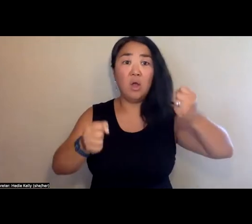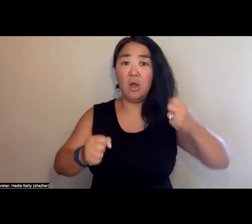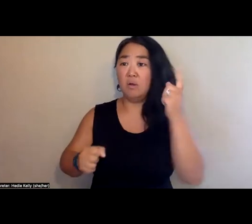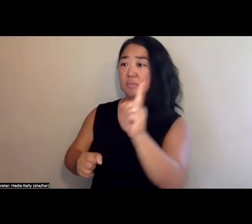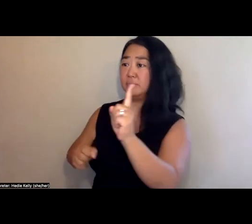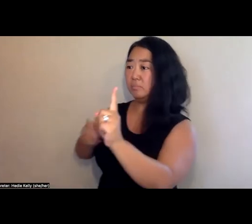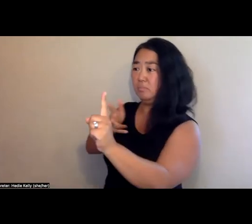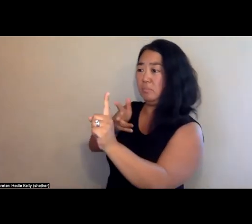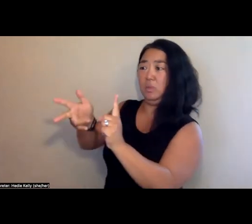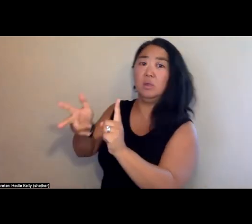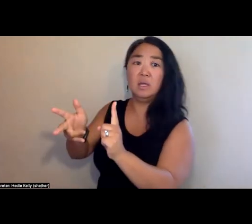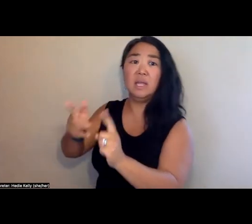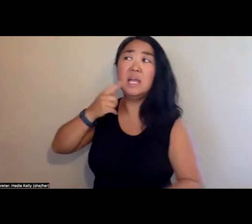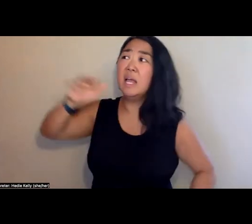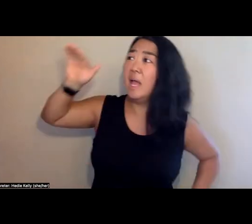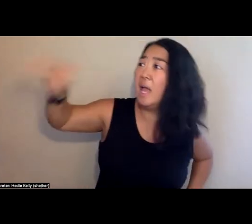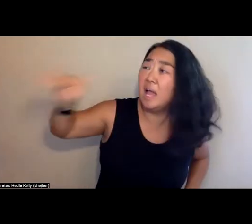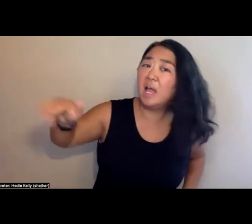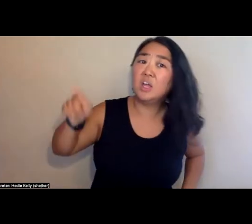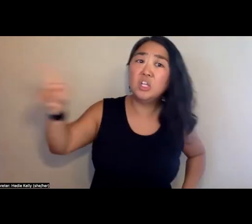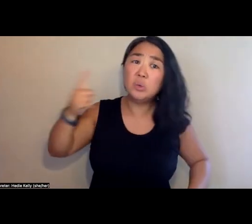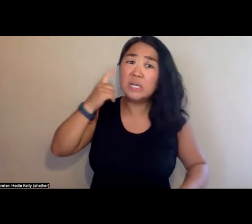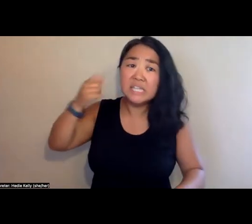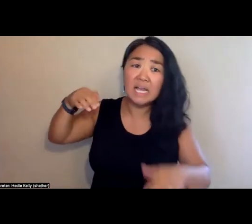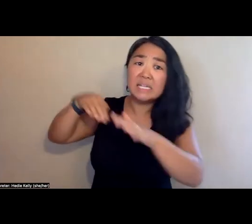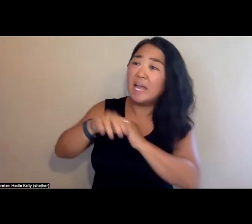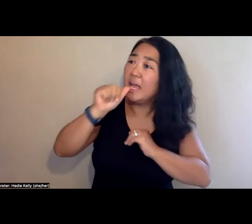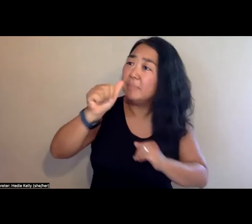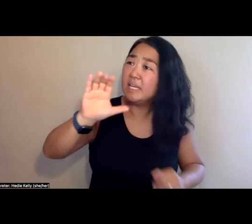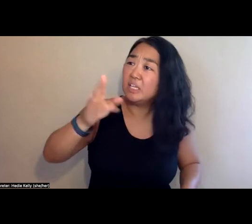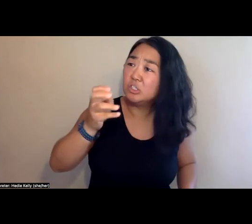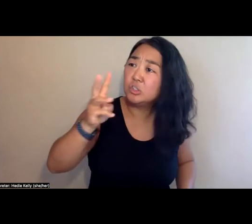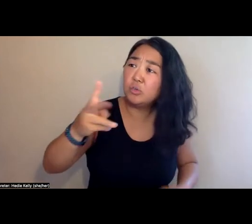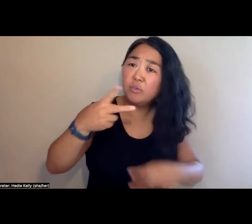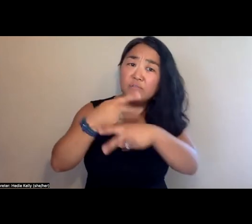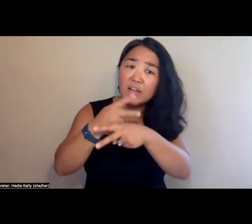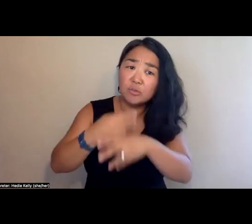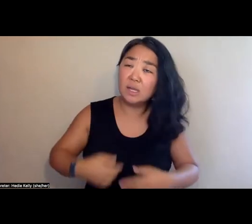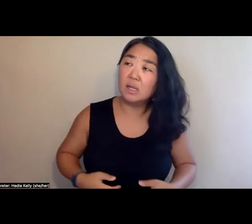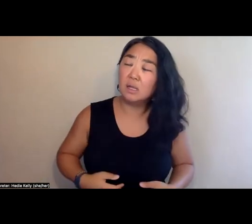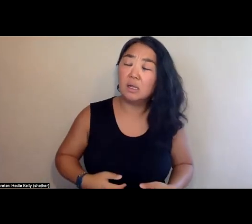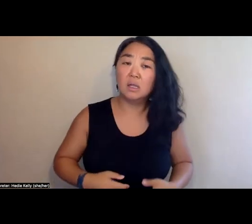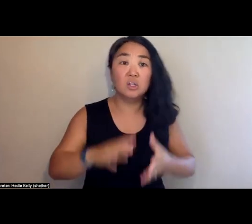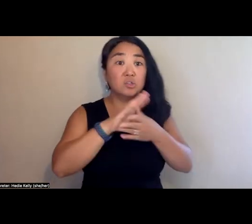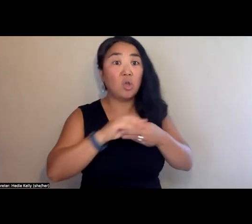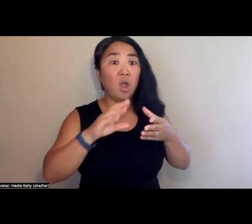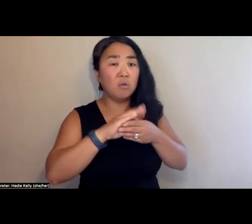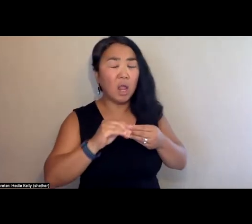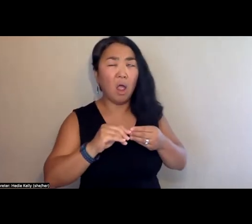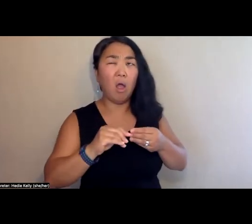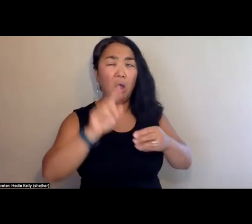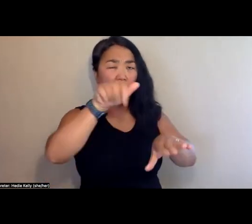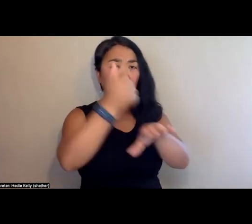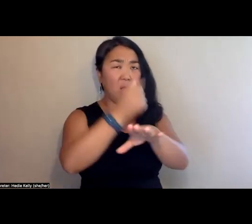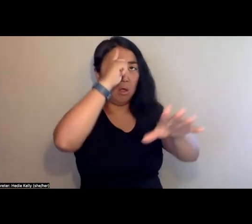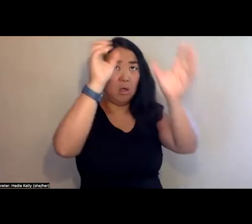over, and someone comes and says, hey, you were just coming in the peanut shoe factory. And the story is sort of setting up like, oh, you're